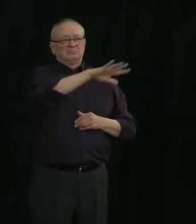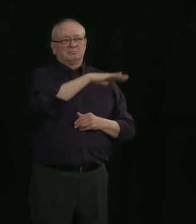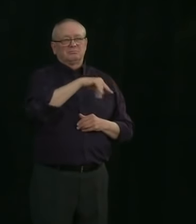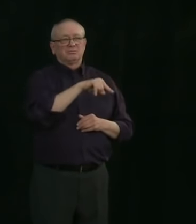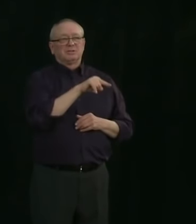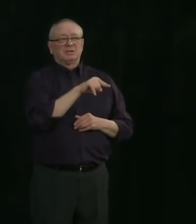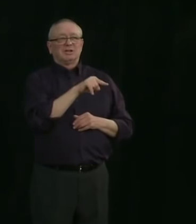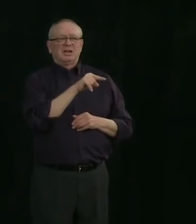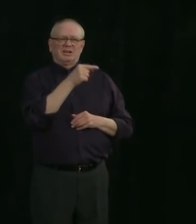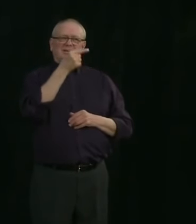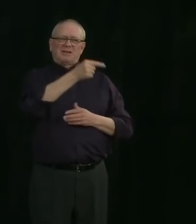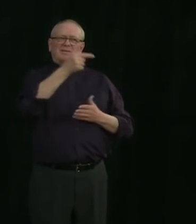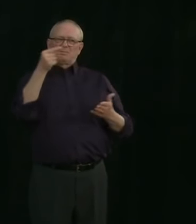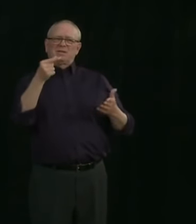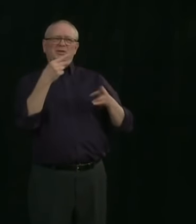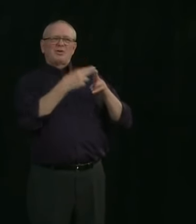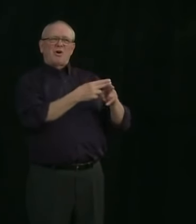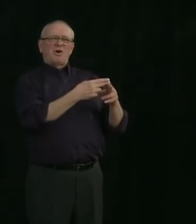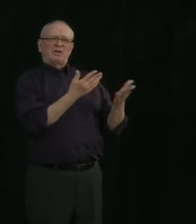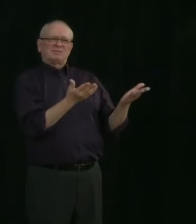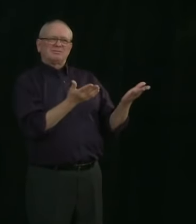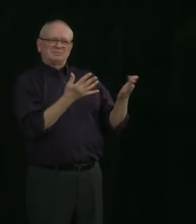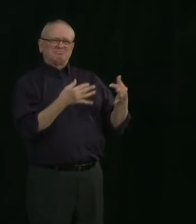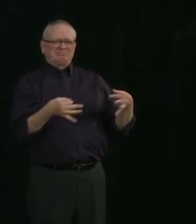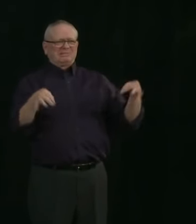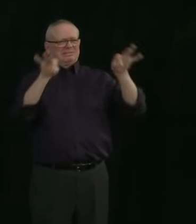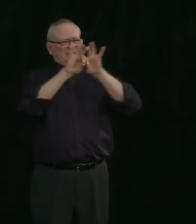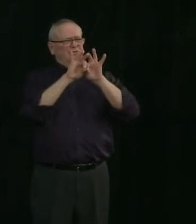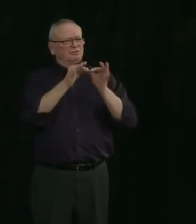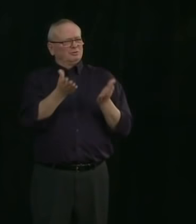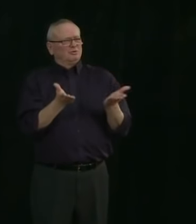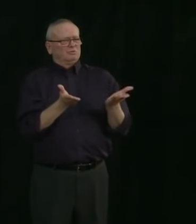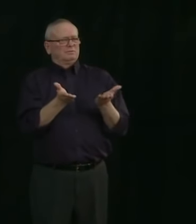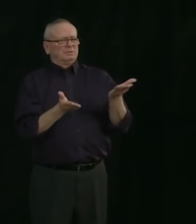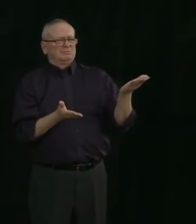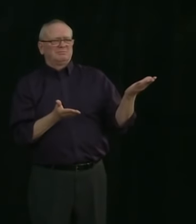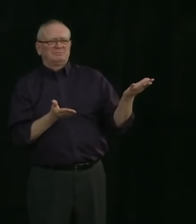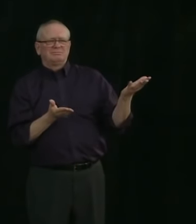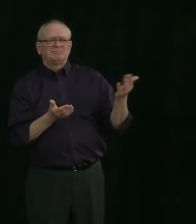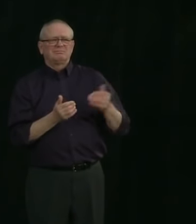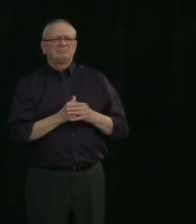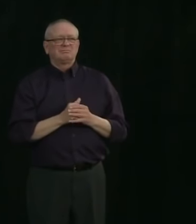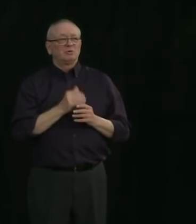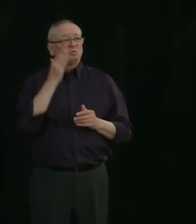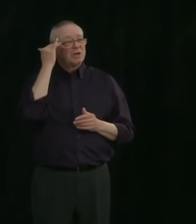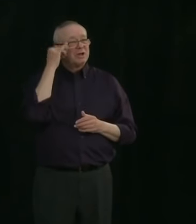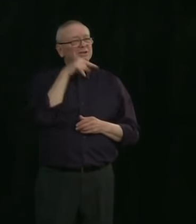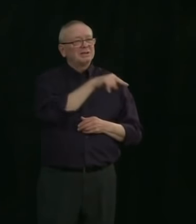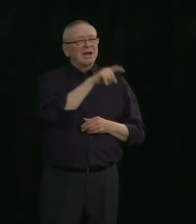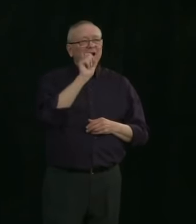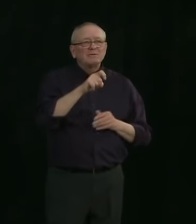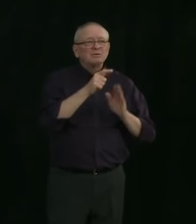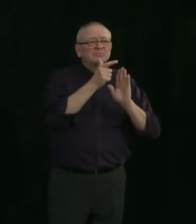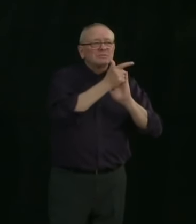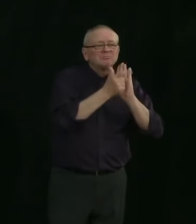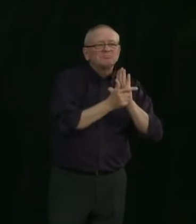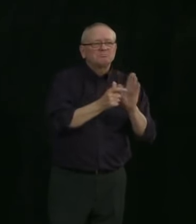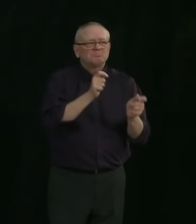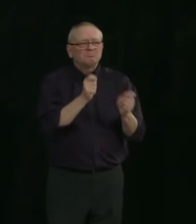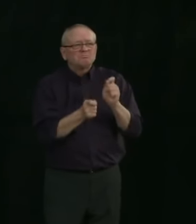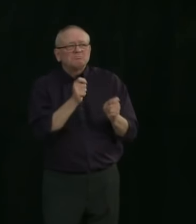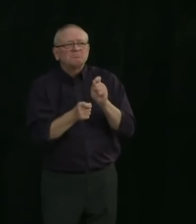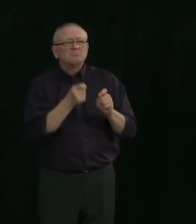consider new legislation that's aimed at keeping Albertans safe in these extraordinary times. And so we do have guidance on our website